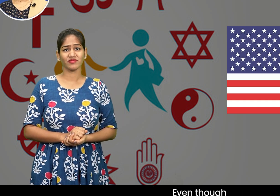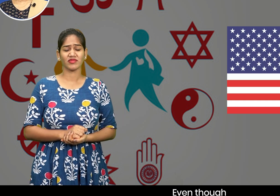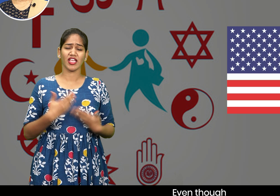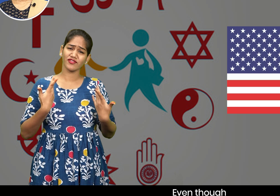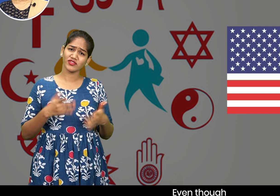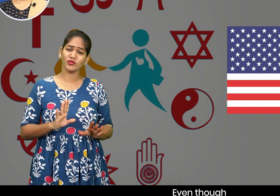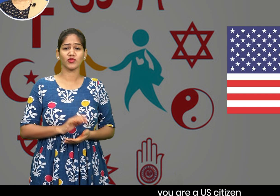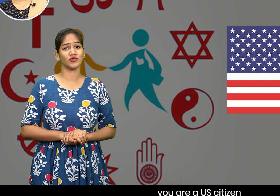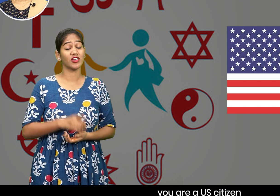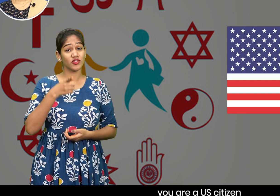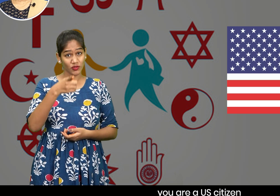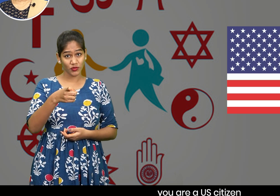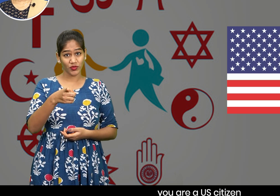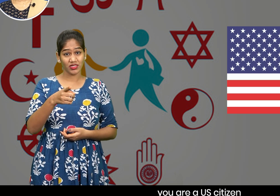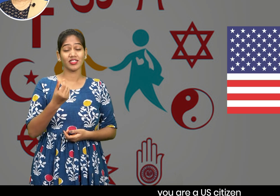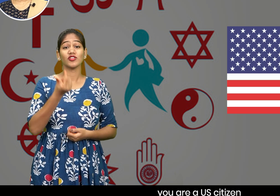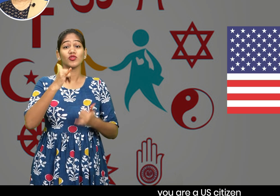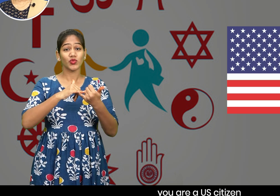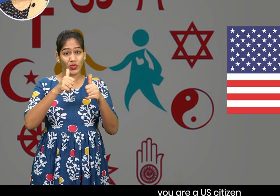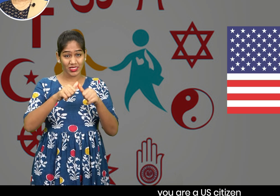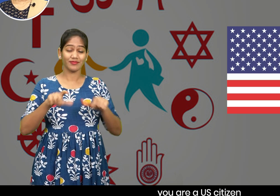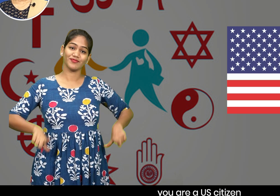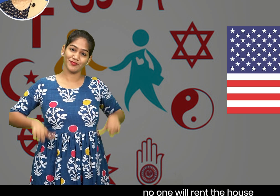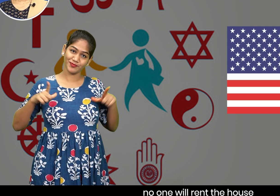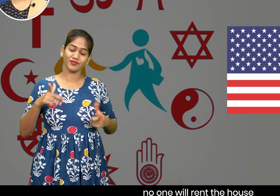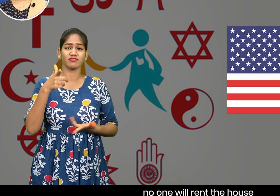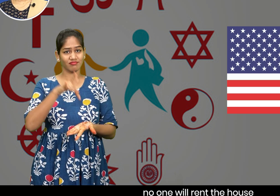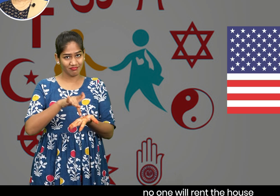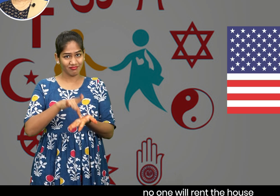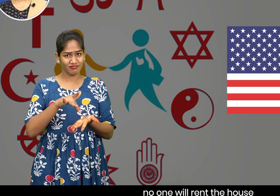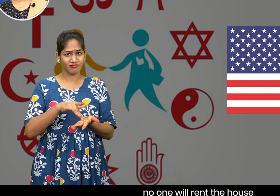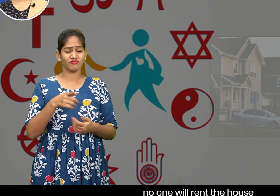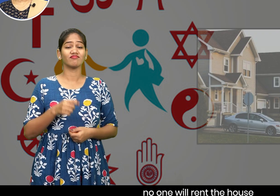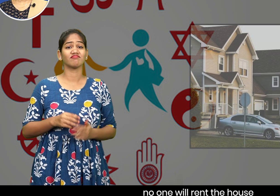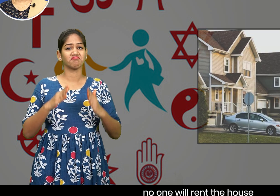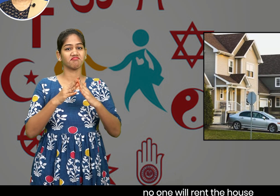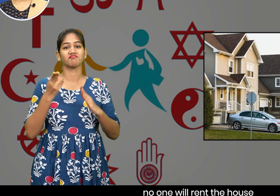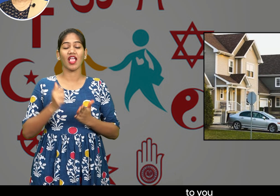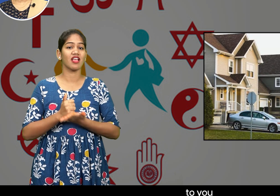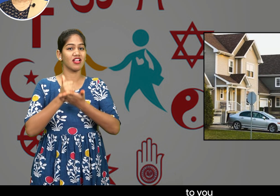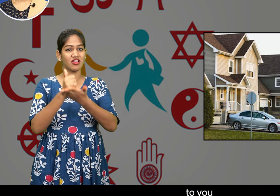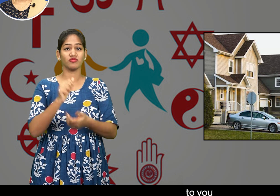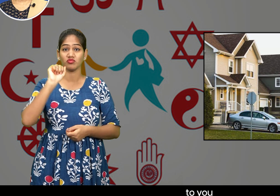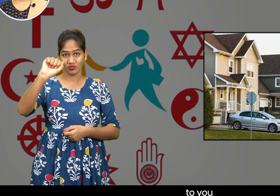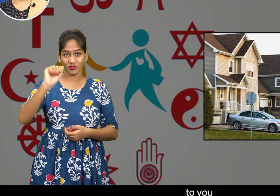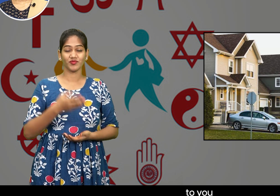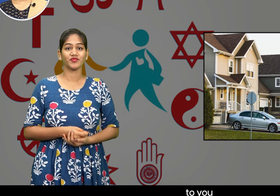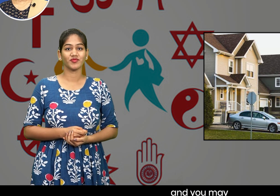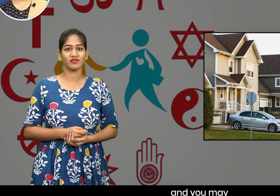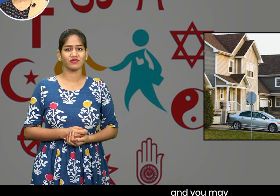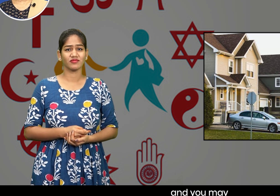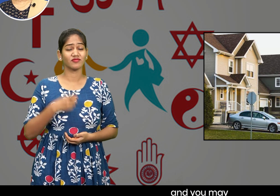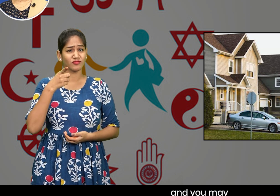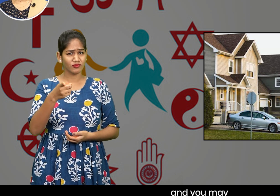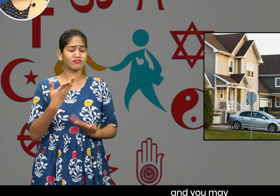Even though you are a US citizen, no one will rent the house to you